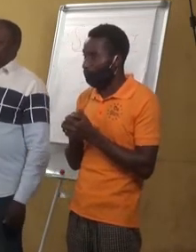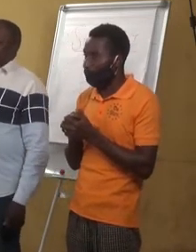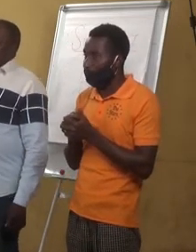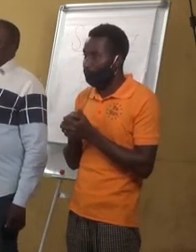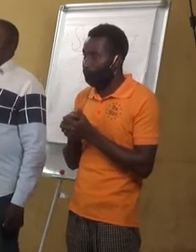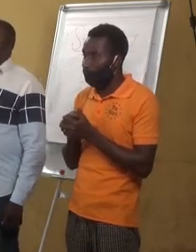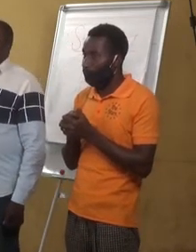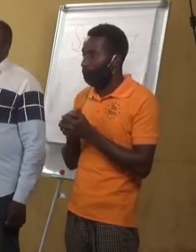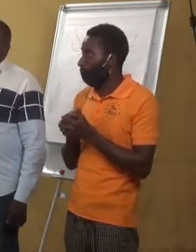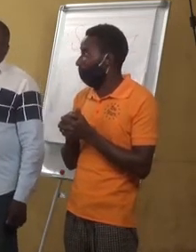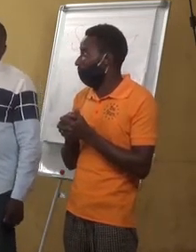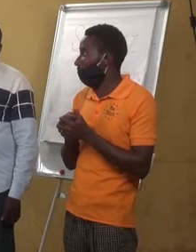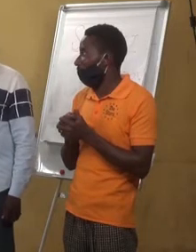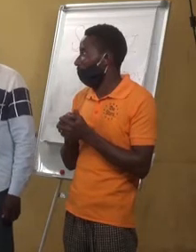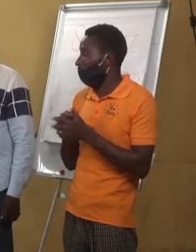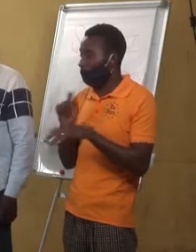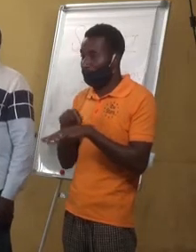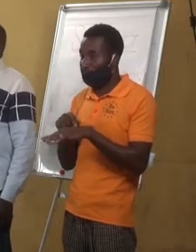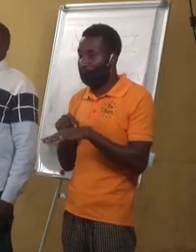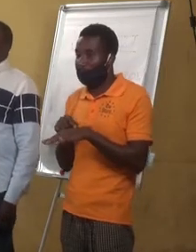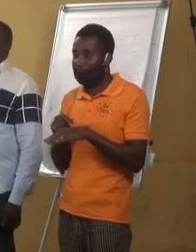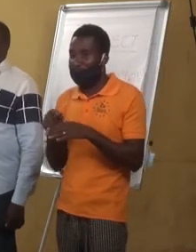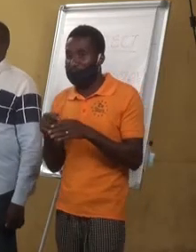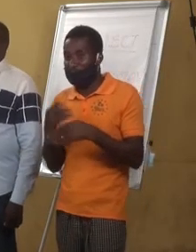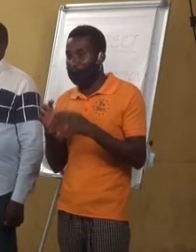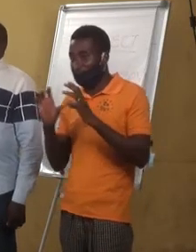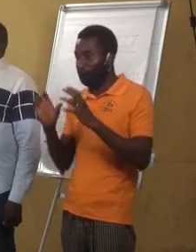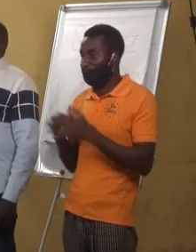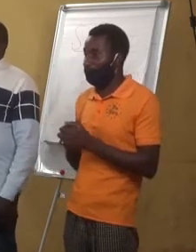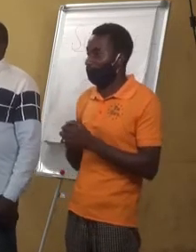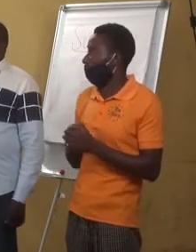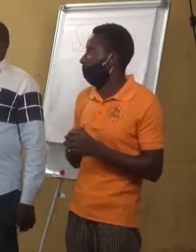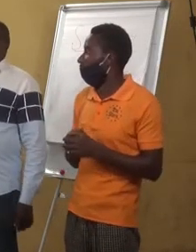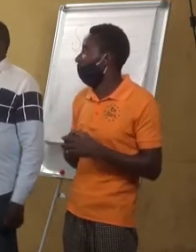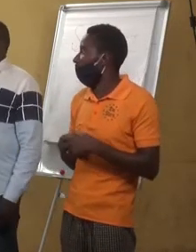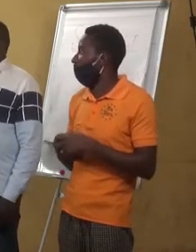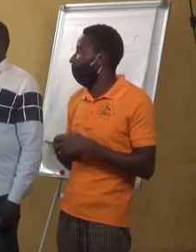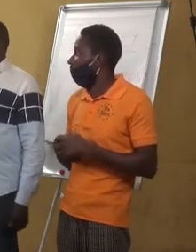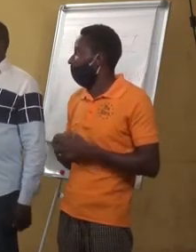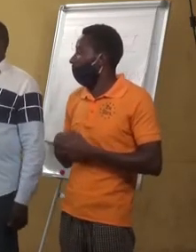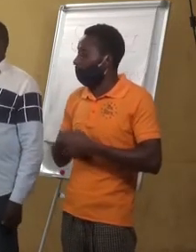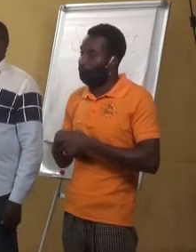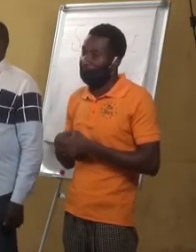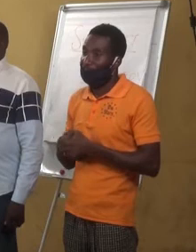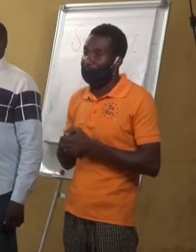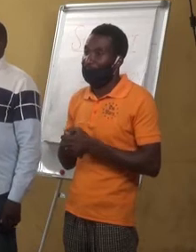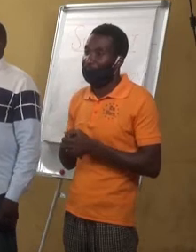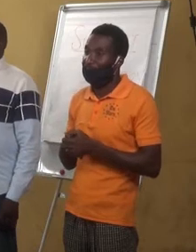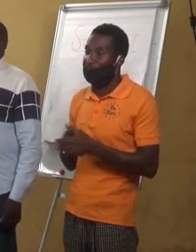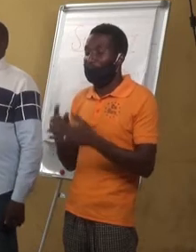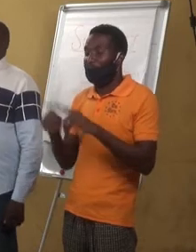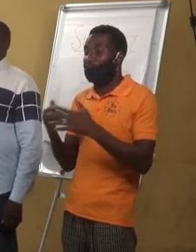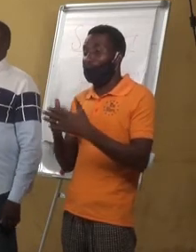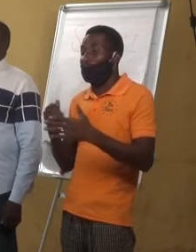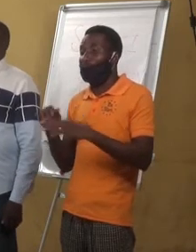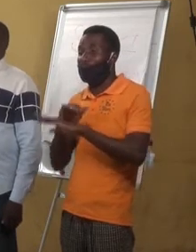metallic bonding, the hydrogen bonding. My student, I believe you have learned. We hope to continue in our subsequent lesson. But before then,